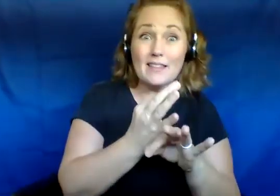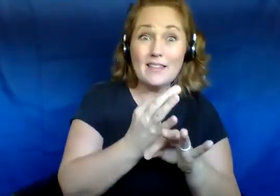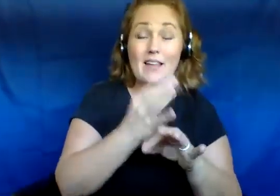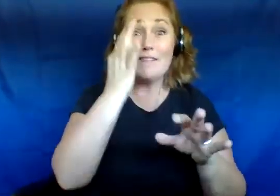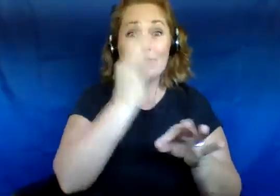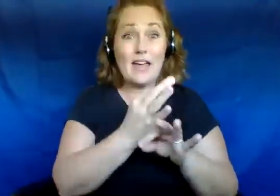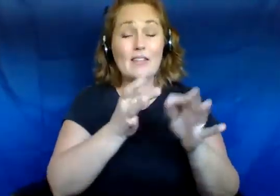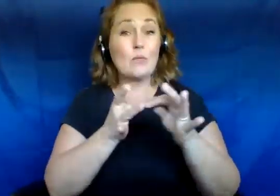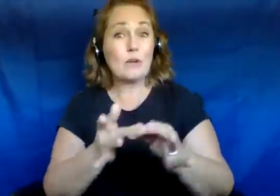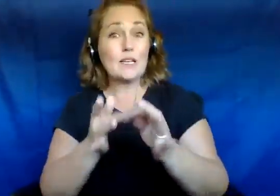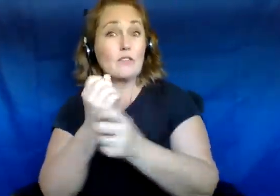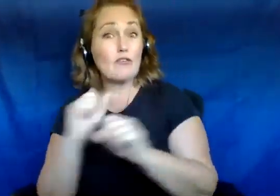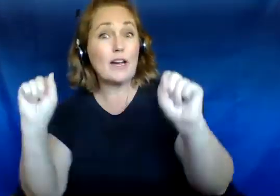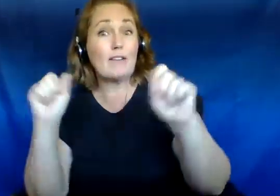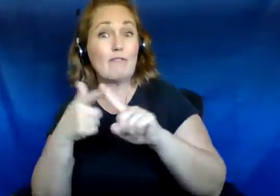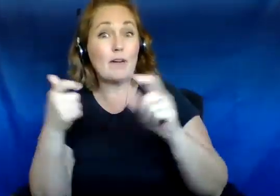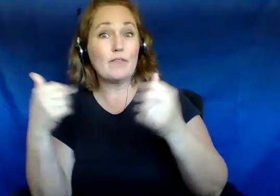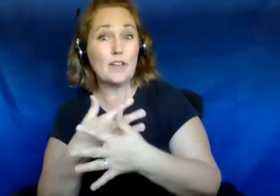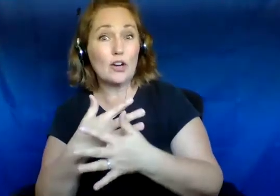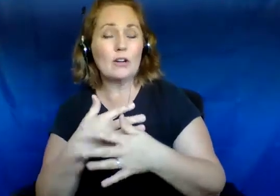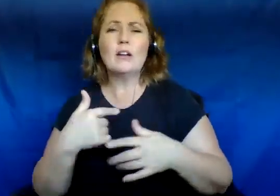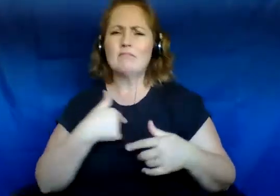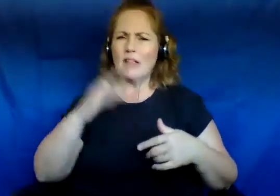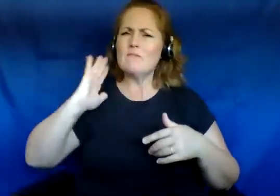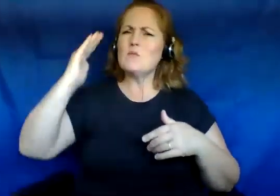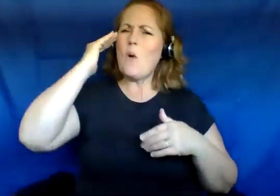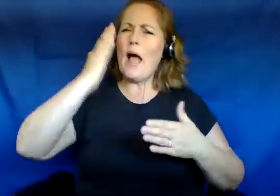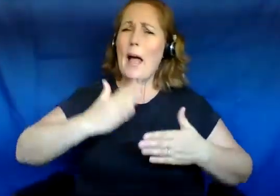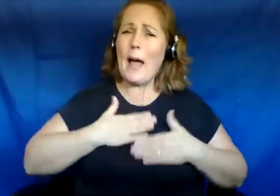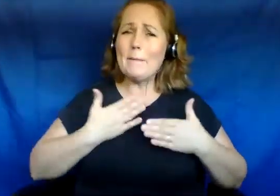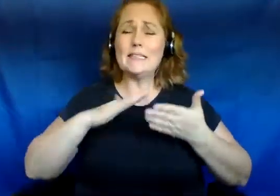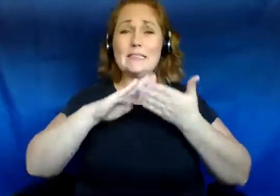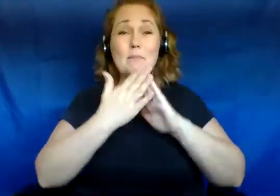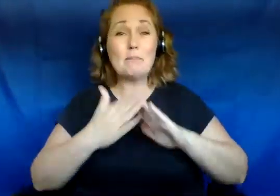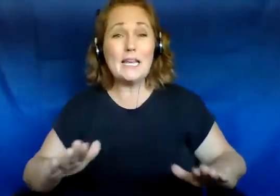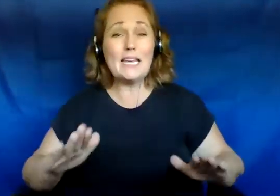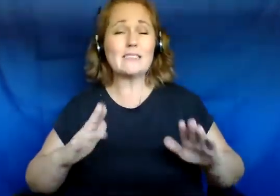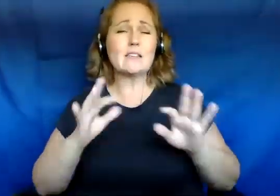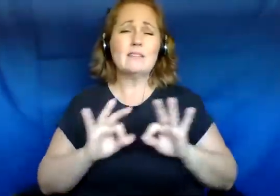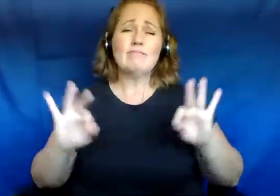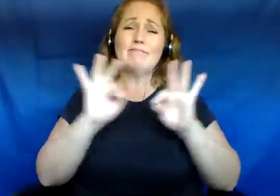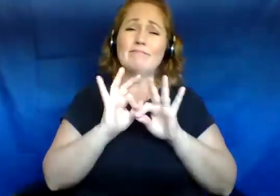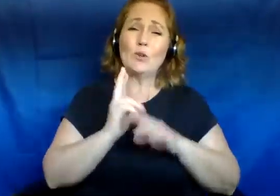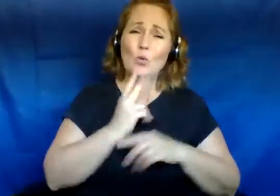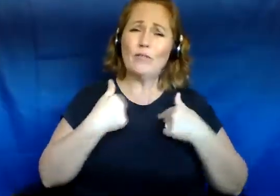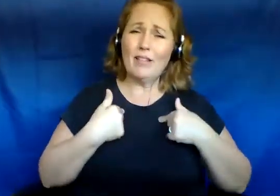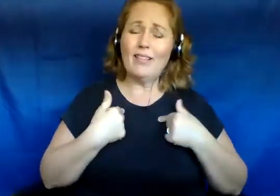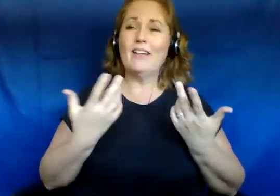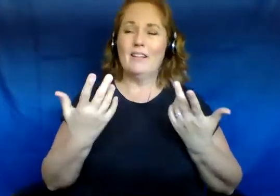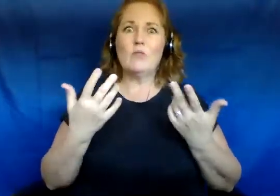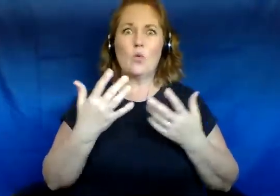faith brings freedom from fear. I wish to know happiness, peace, and usefulness, and a way of life that